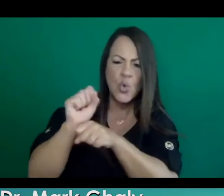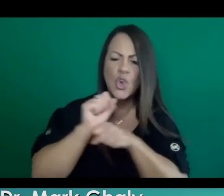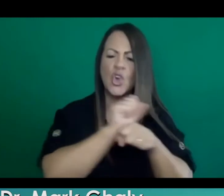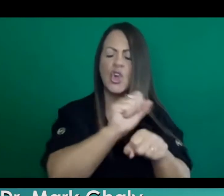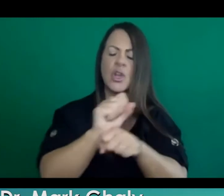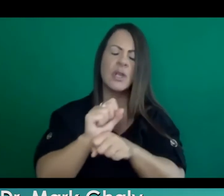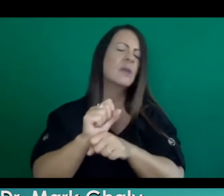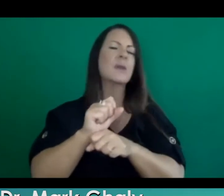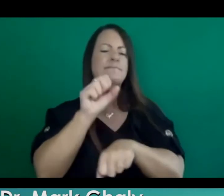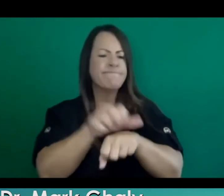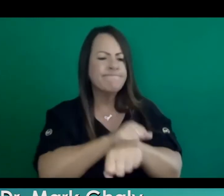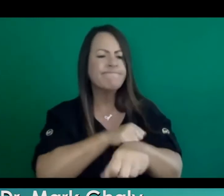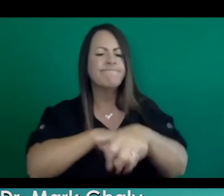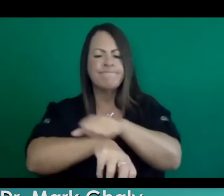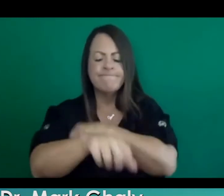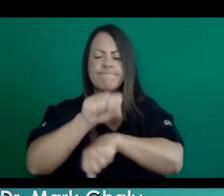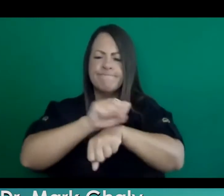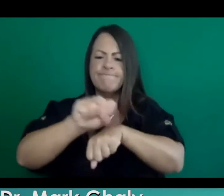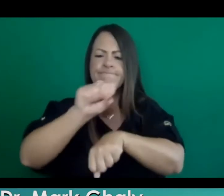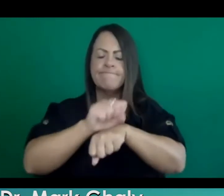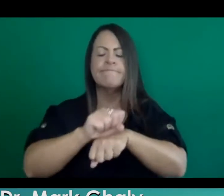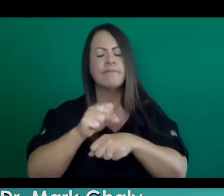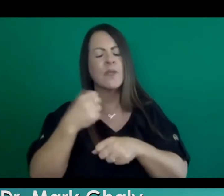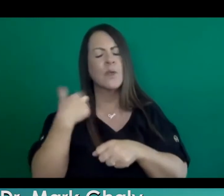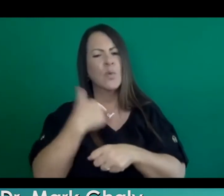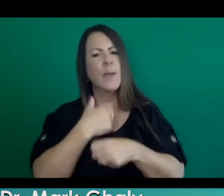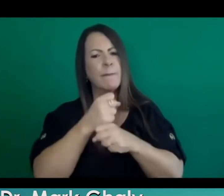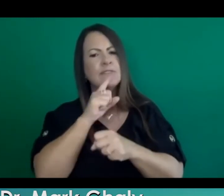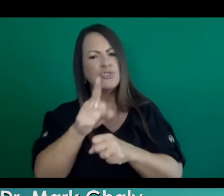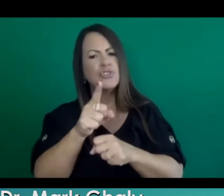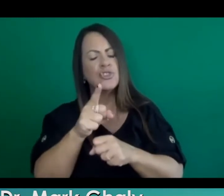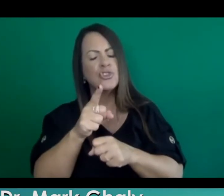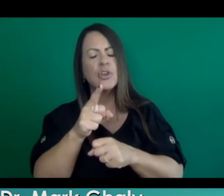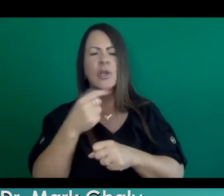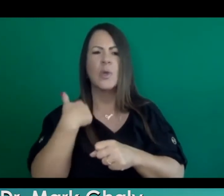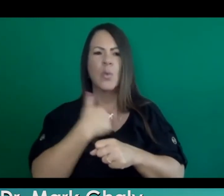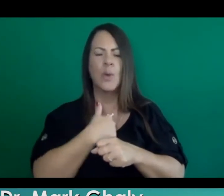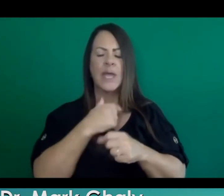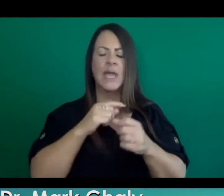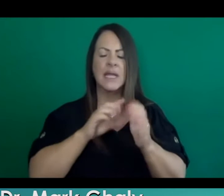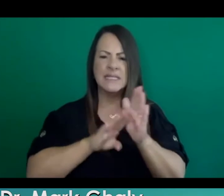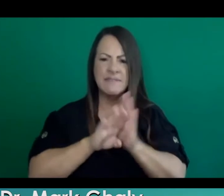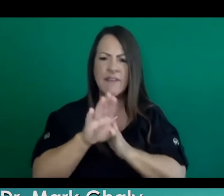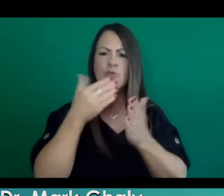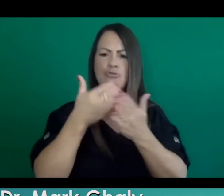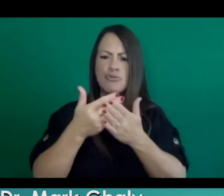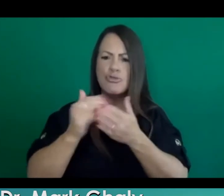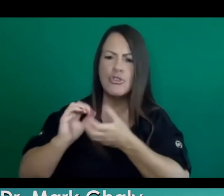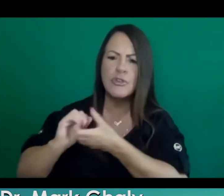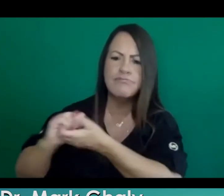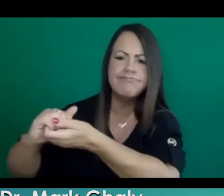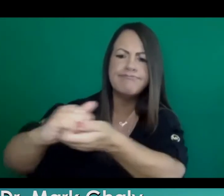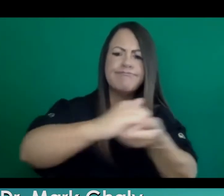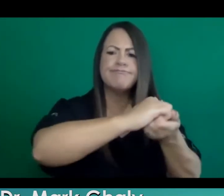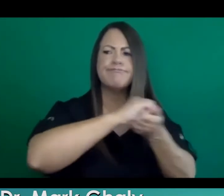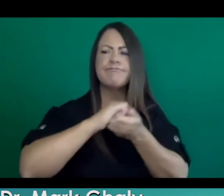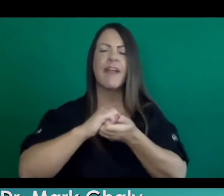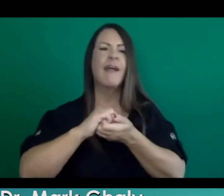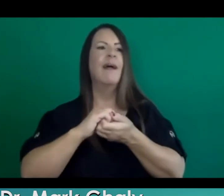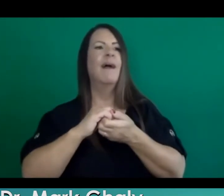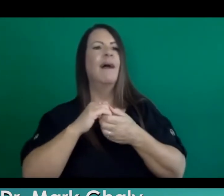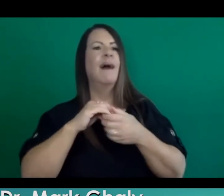that have the greatest impact. So during this time, as we start building those partnerships up, I look forward to months